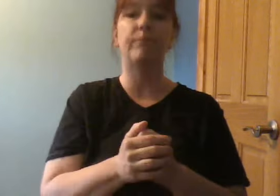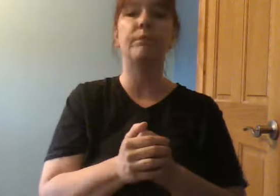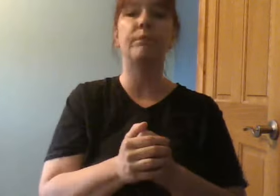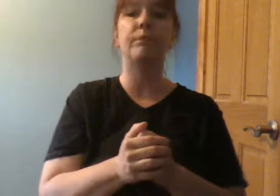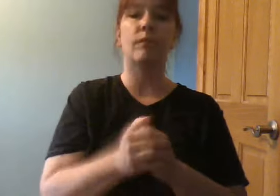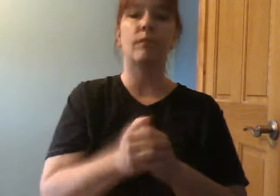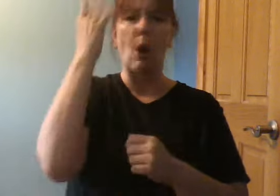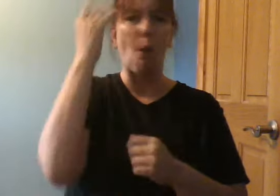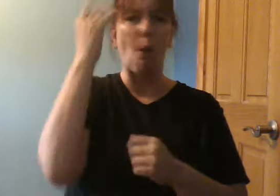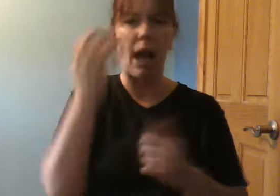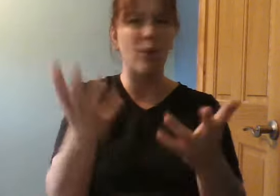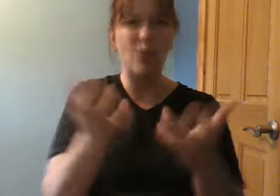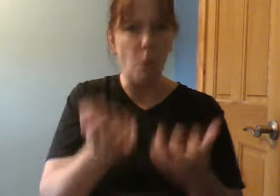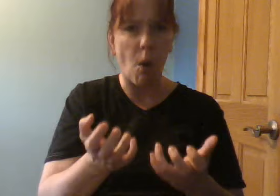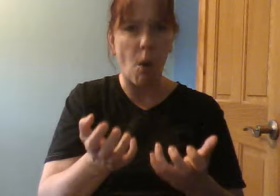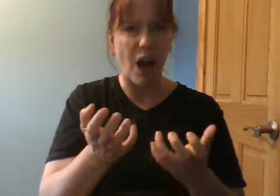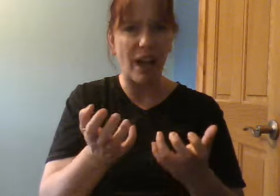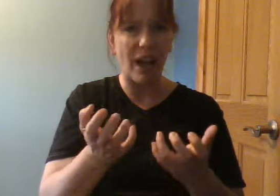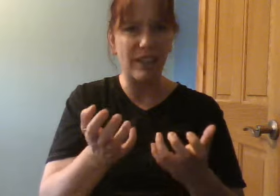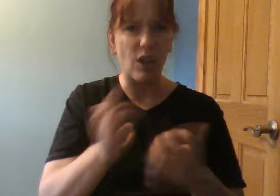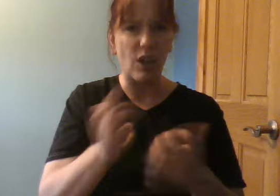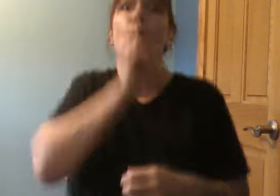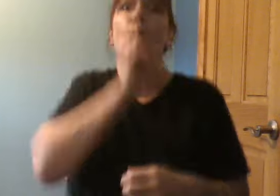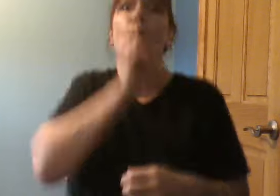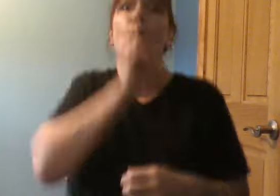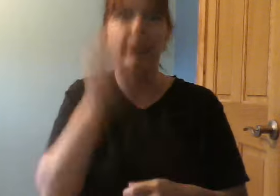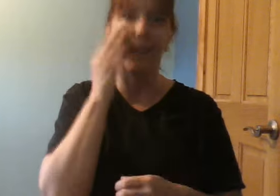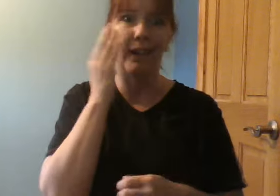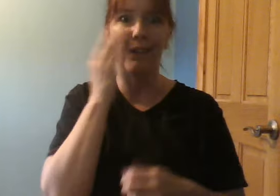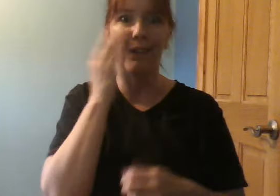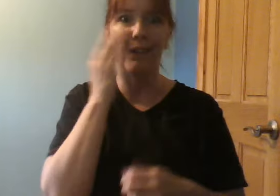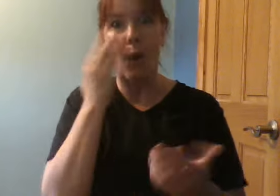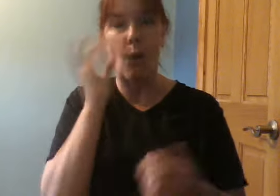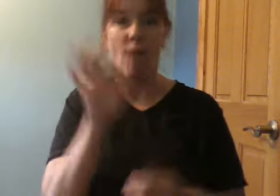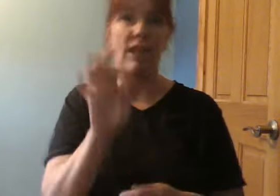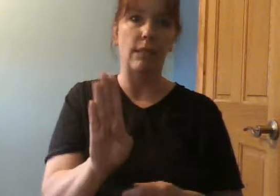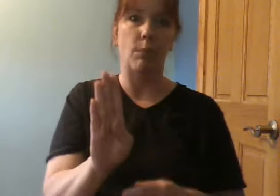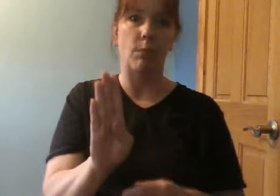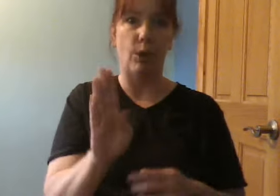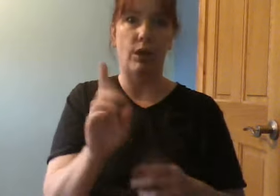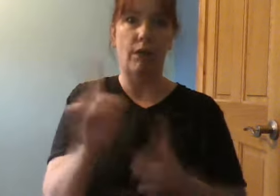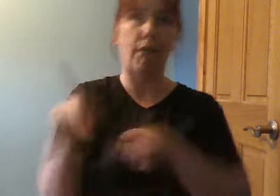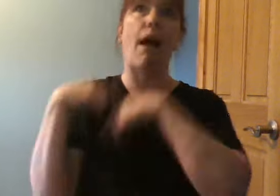you want to really know who someone was on Facebook unless you wanted to abuse them and harass them in some way? That doesn't work properly.